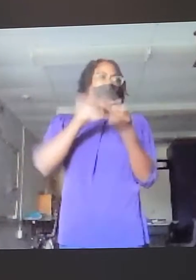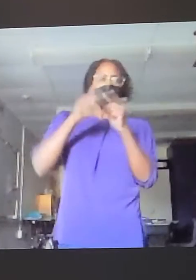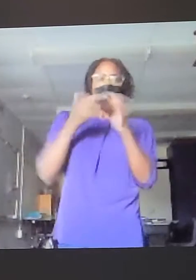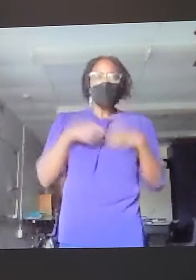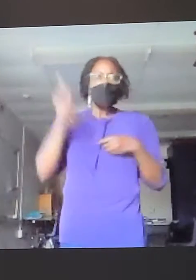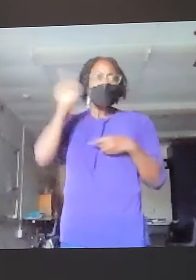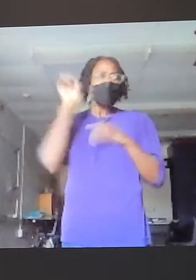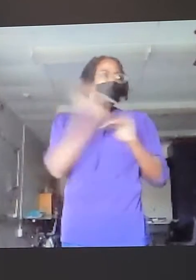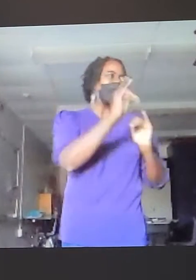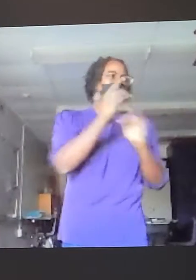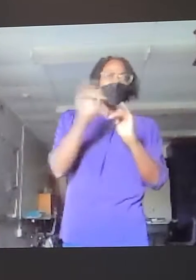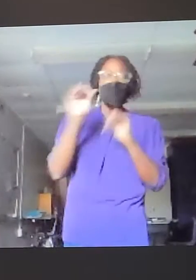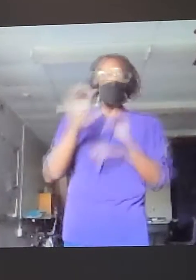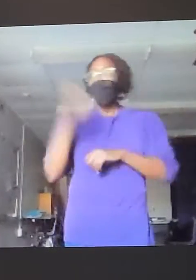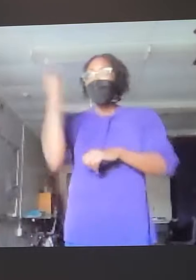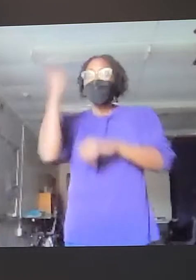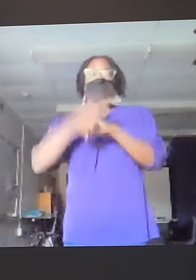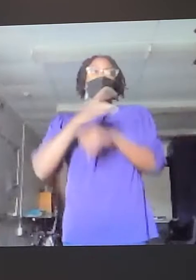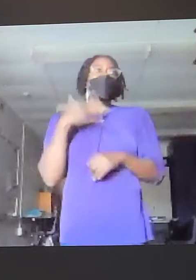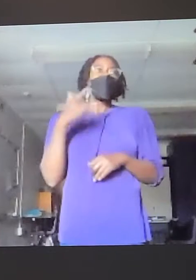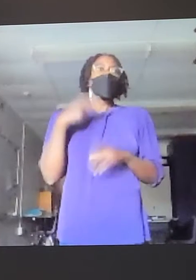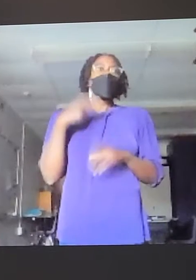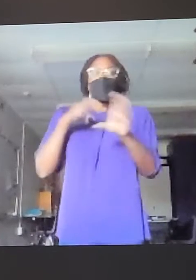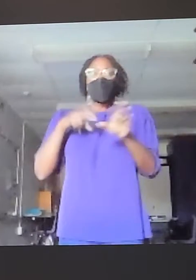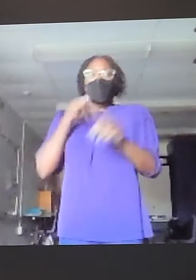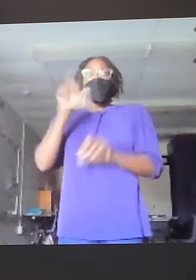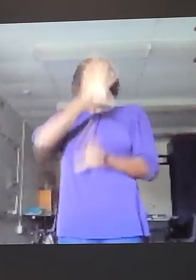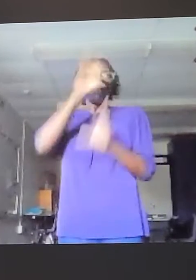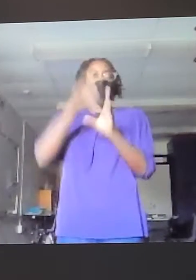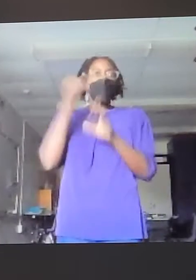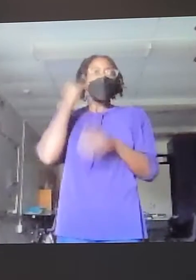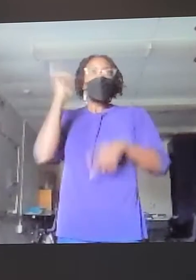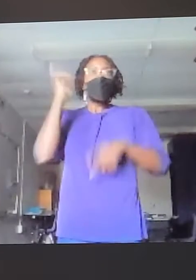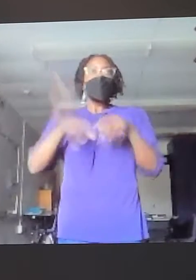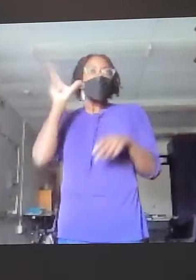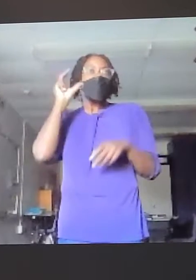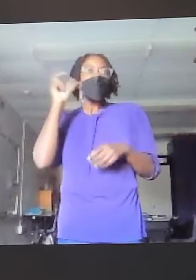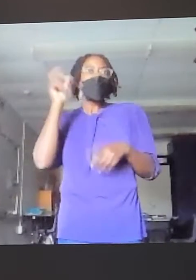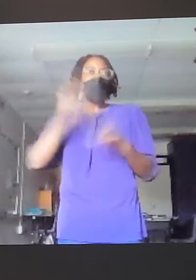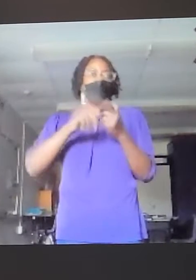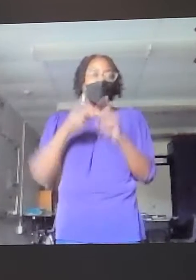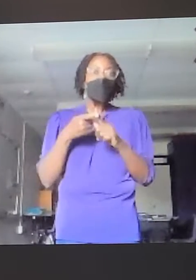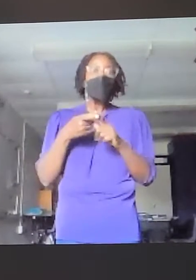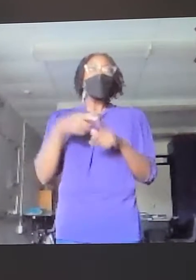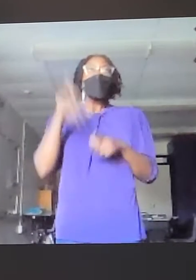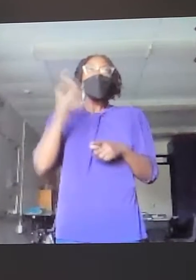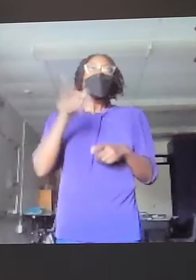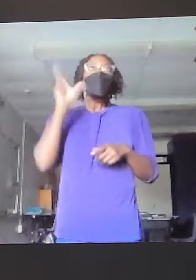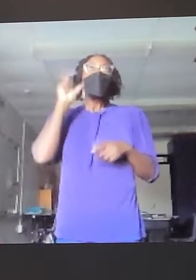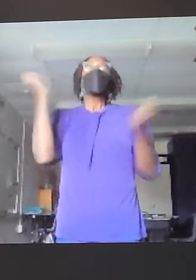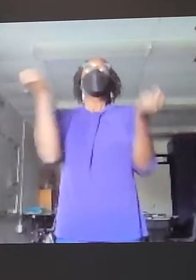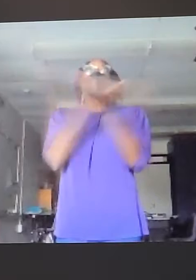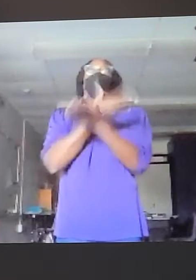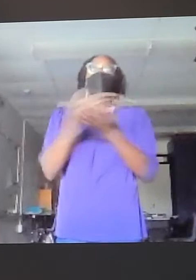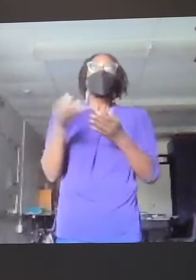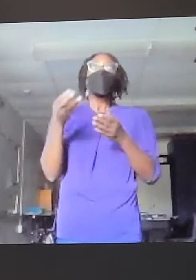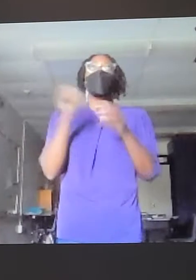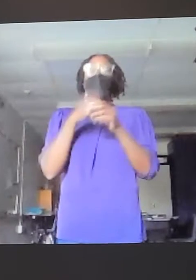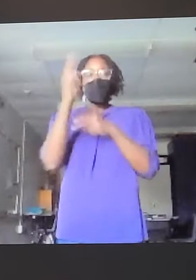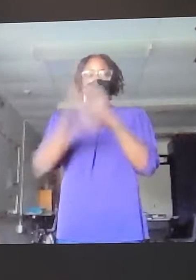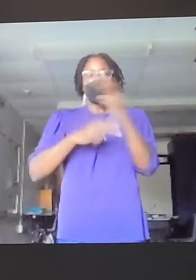hearmaids. Then other days I feel left out and I can't hear what my friends are saying. I need to hear every single sound in the whole